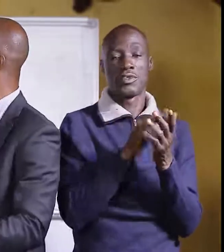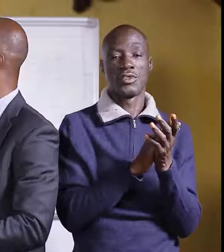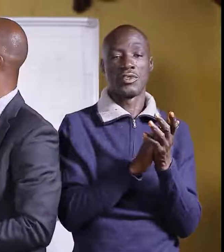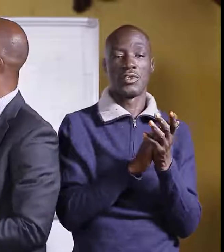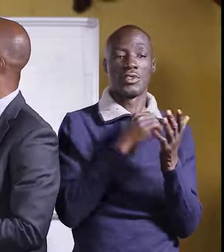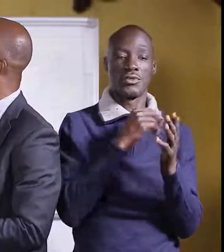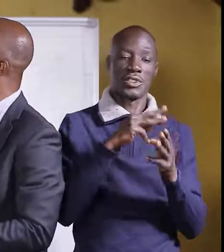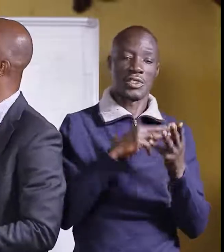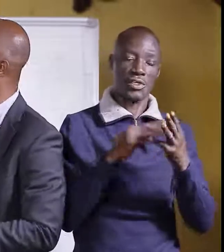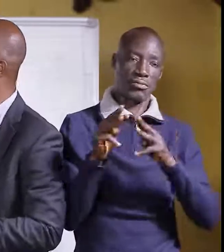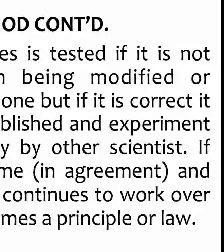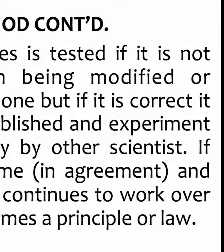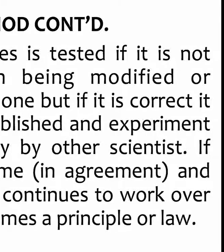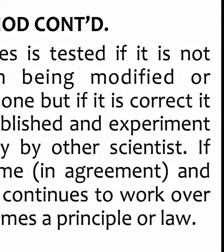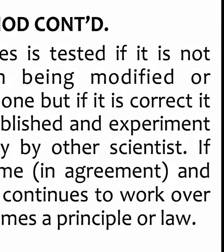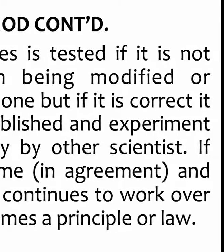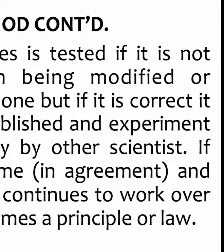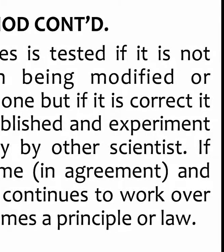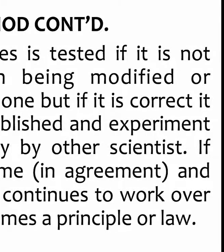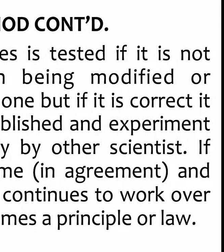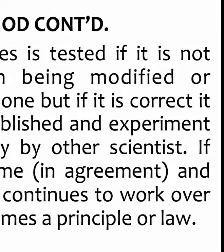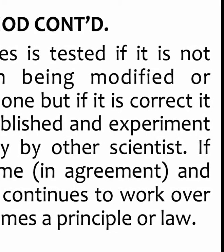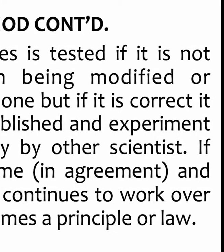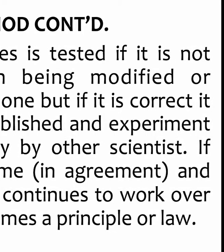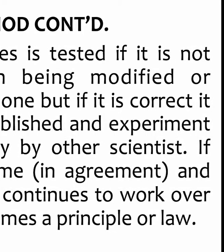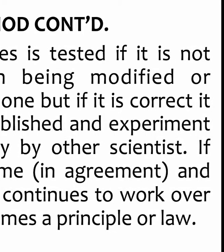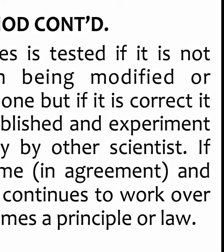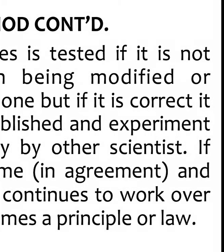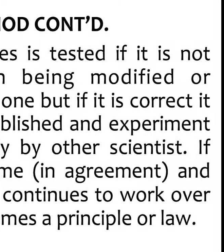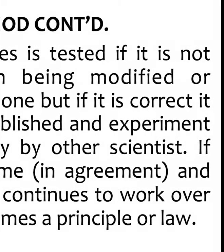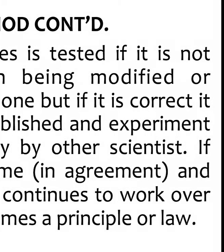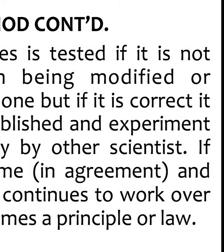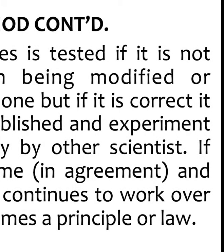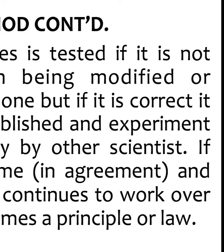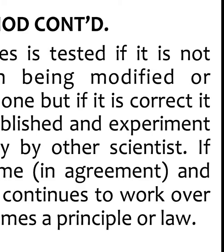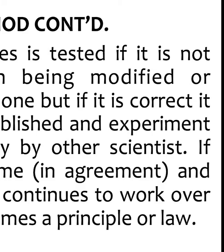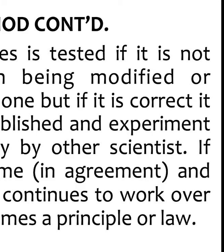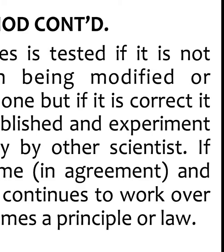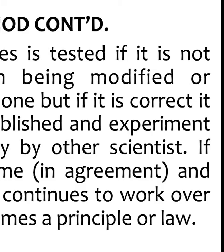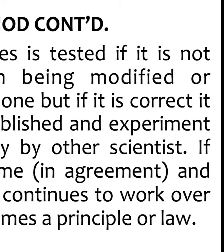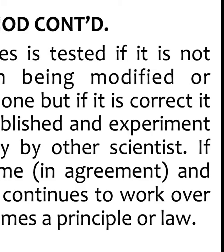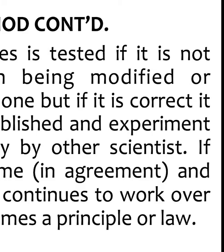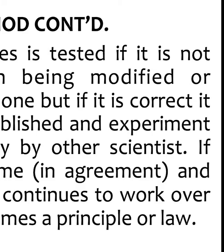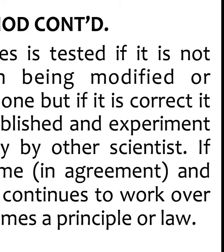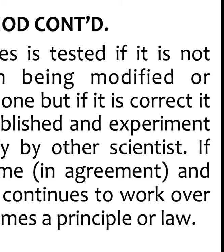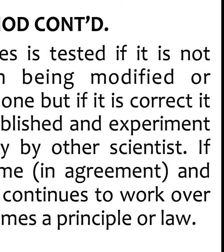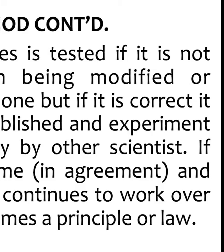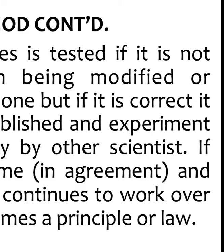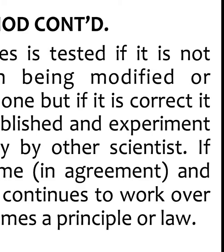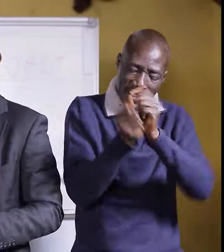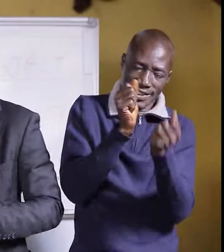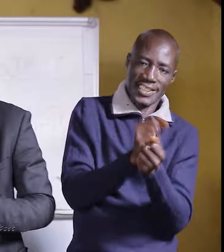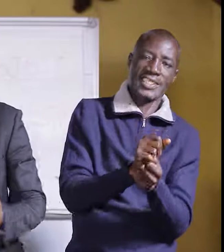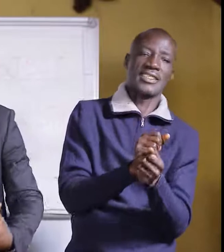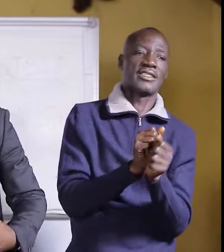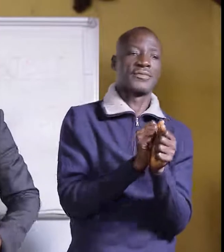to the next one after hypothesis. The hypothesis is tested. If it is not correct, it is then being modified.